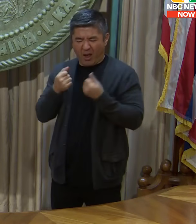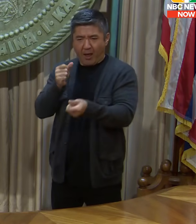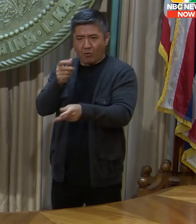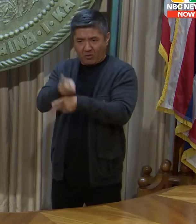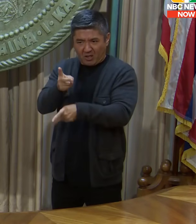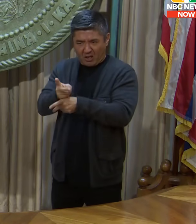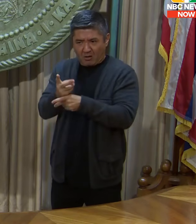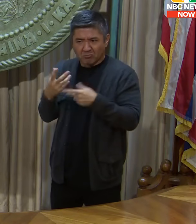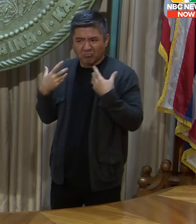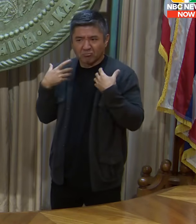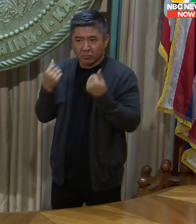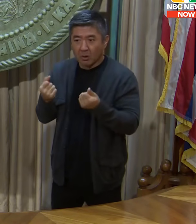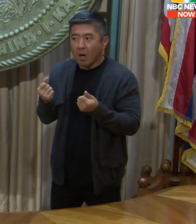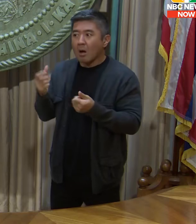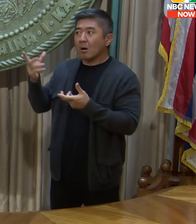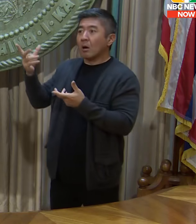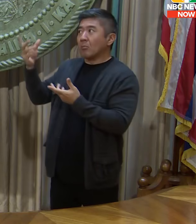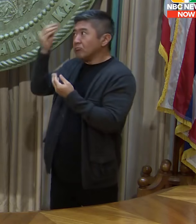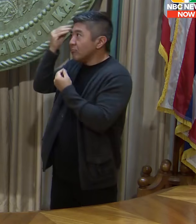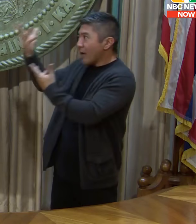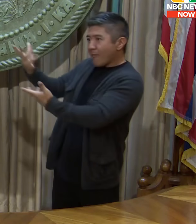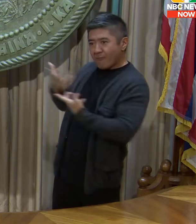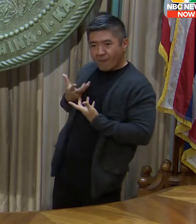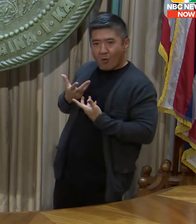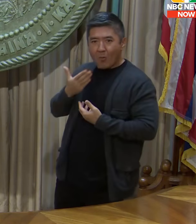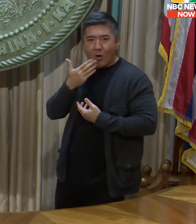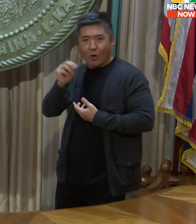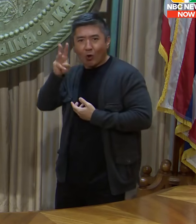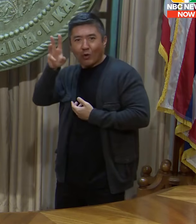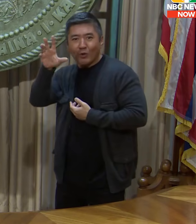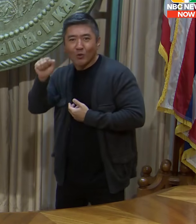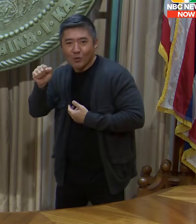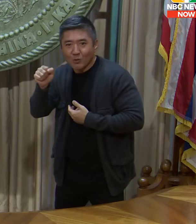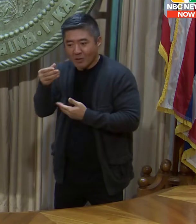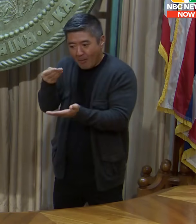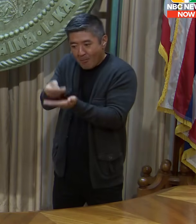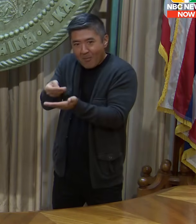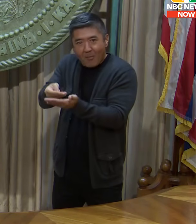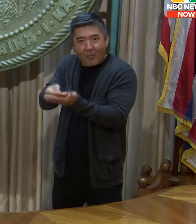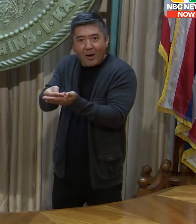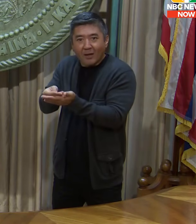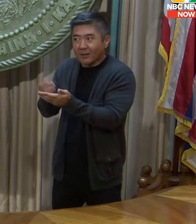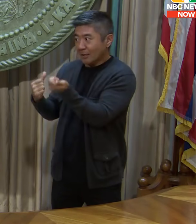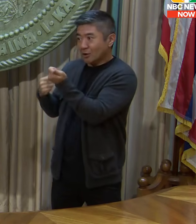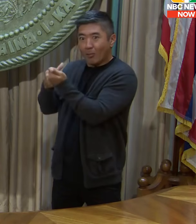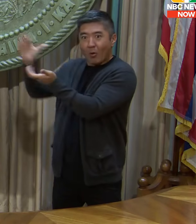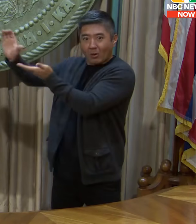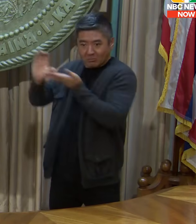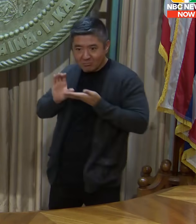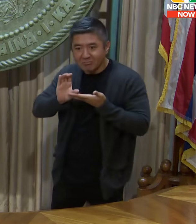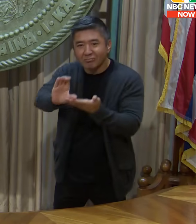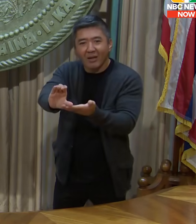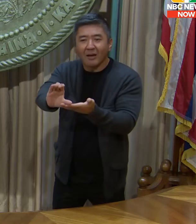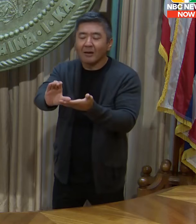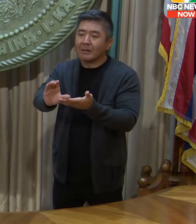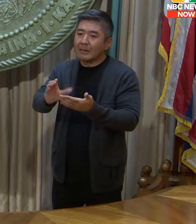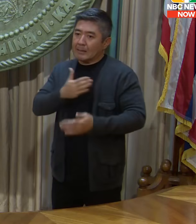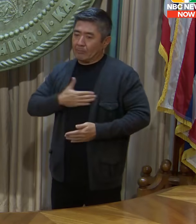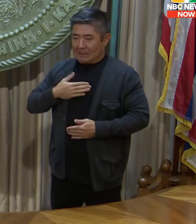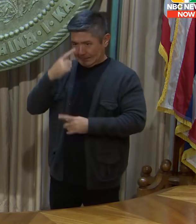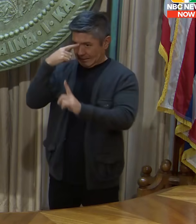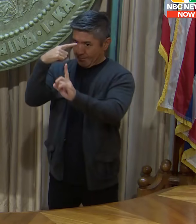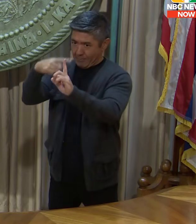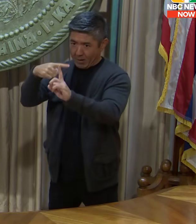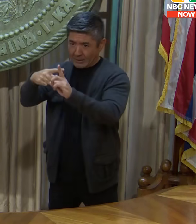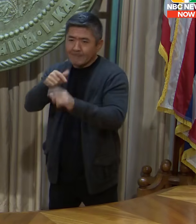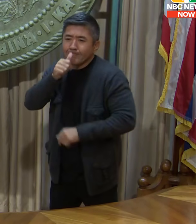on economics. We're very lucky to have the excellent congressional delegation we have. Keep the faith. Please listen to the governor. Stay home till the 30th, and